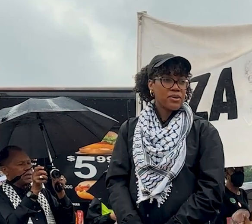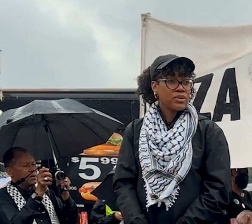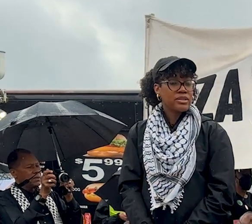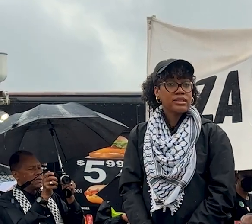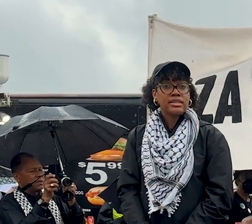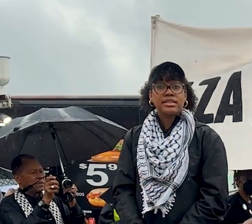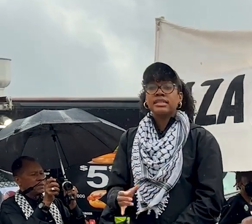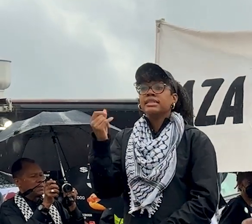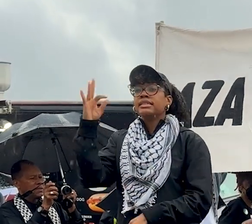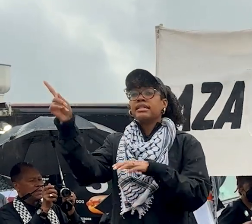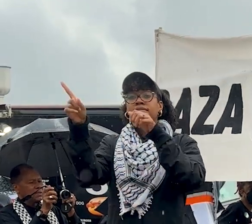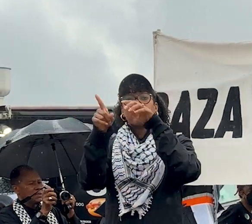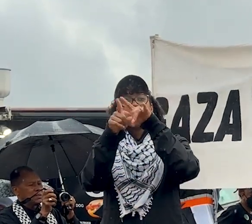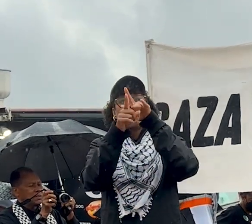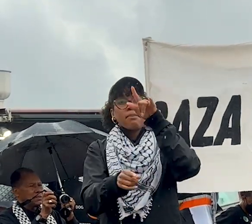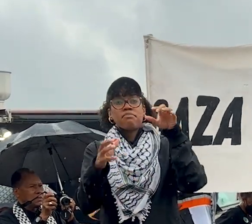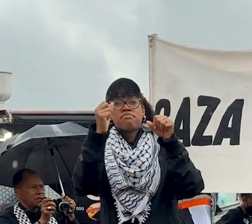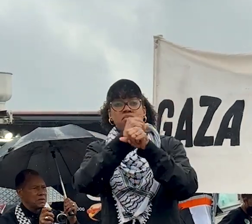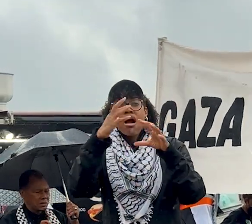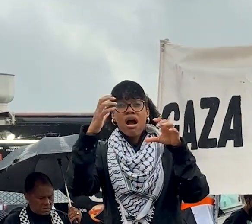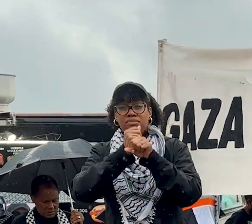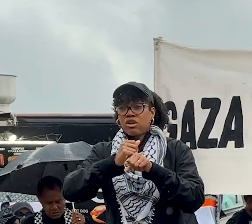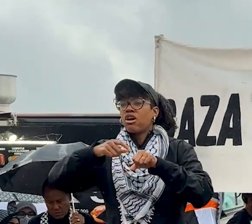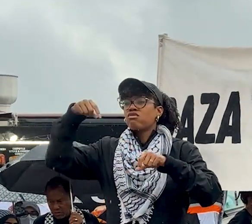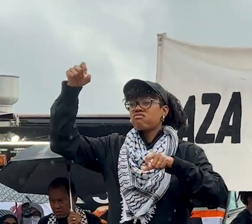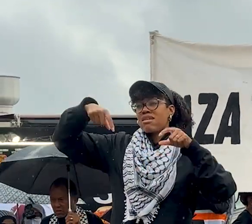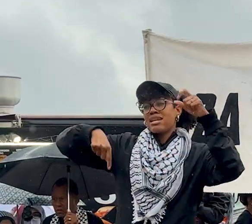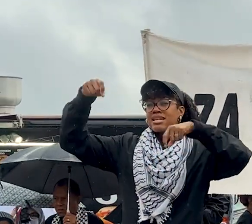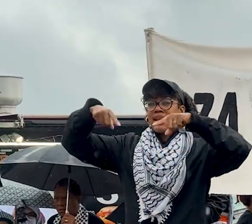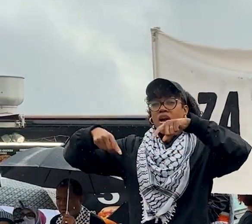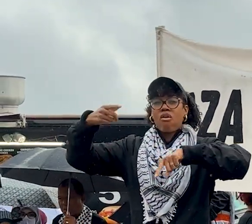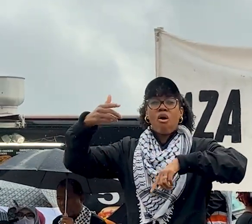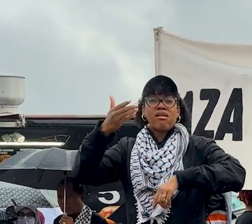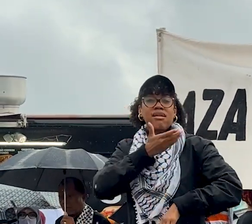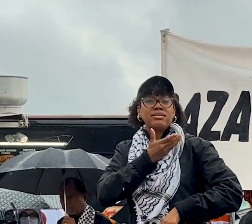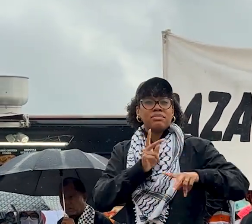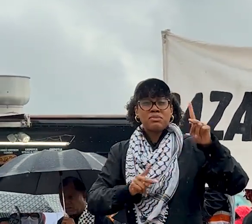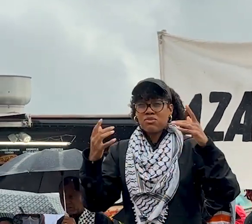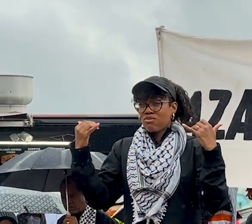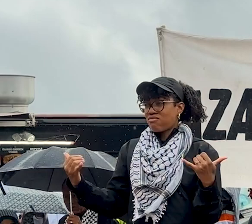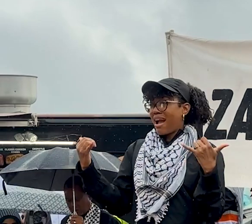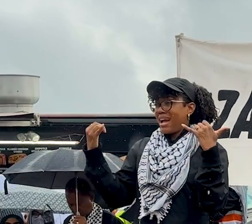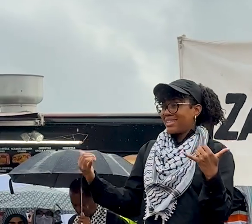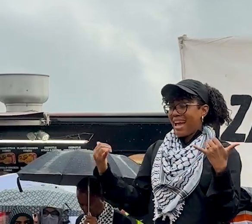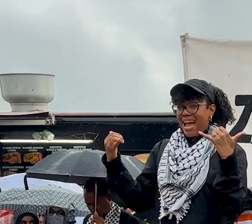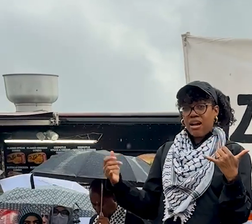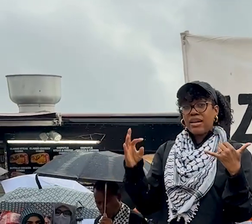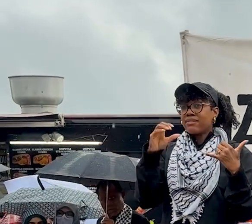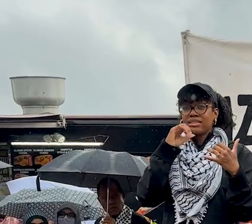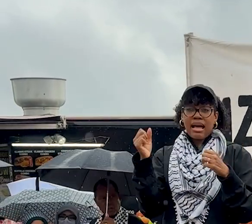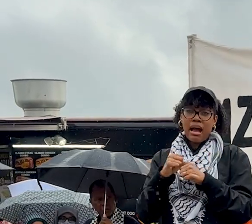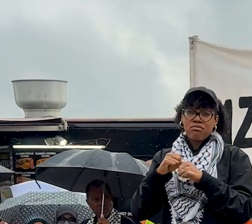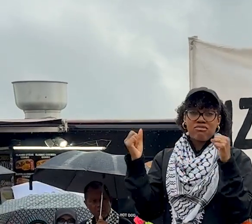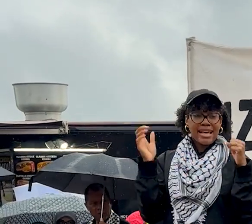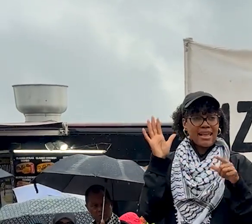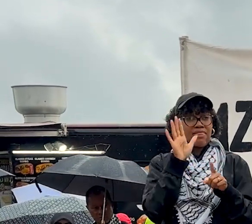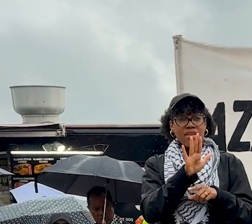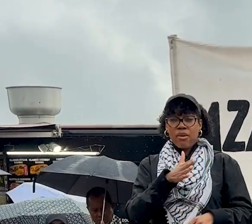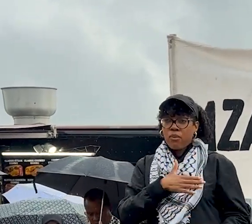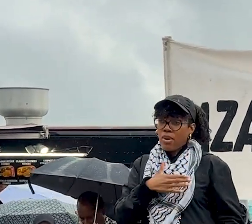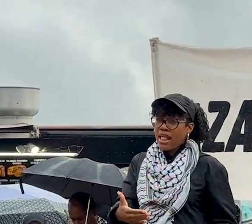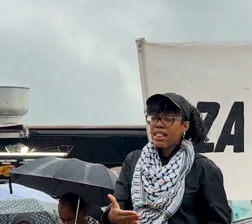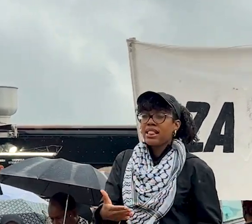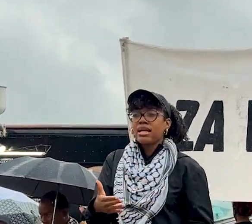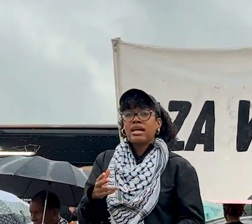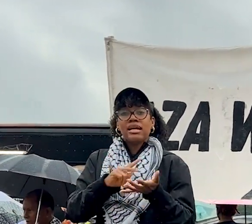Well, if the bombs that are raining down on the Gazan people right now is not breaking their will,